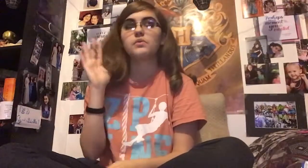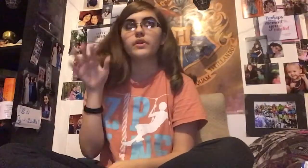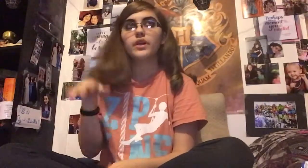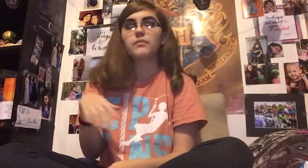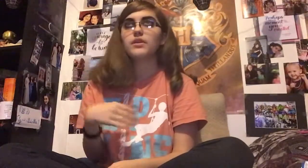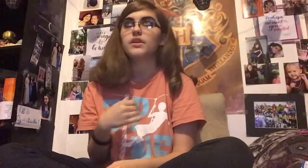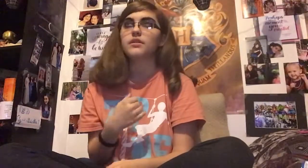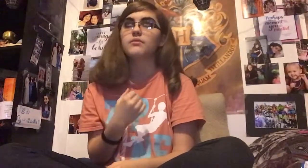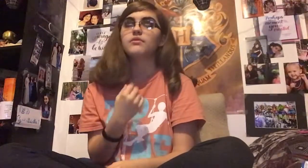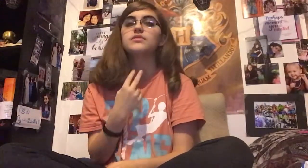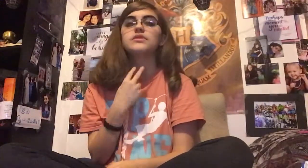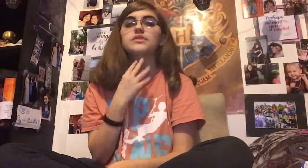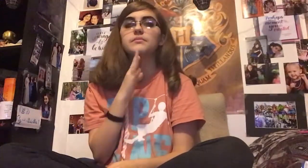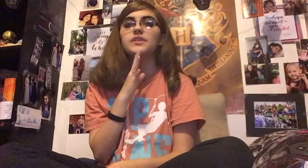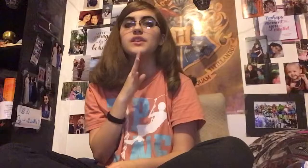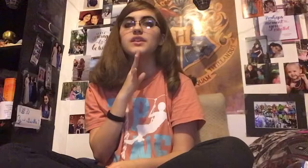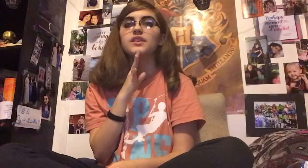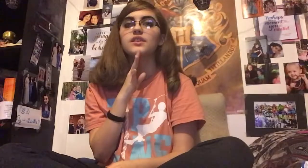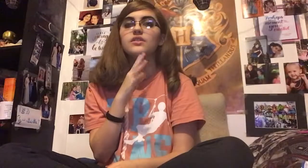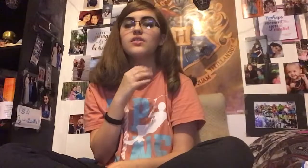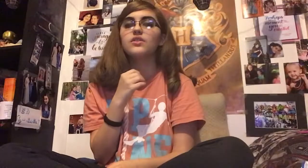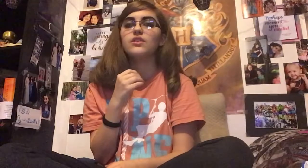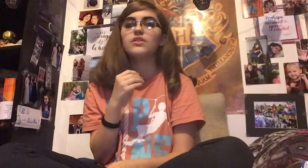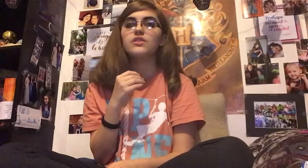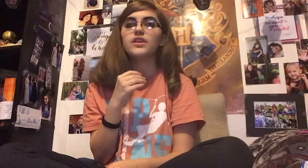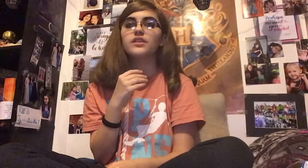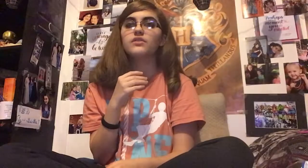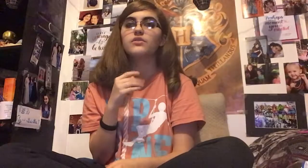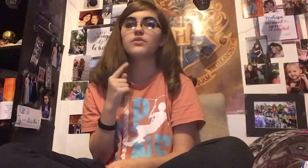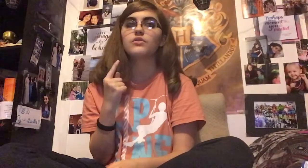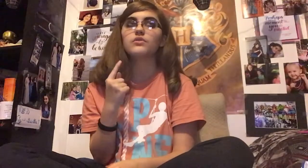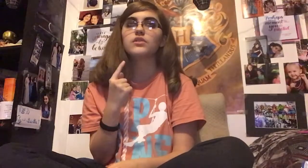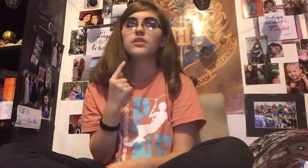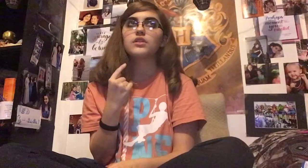will I be able to speak at all? Like,